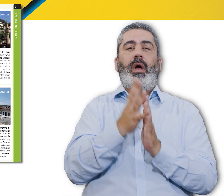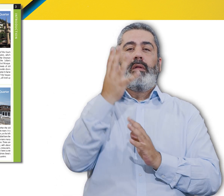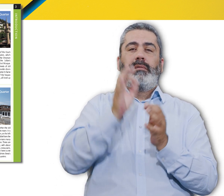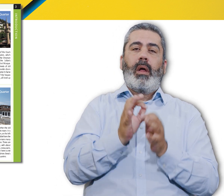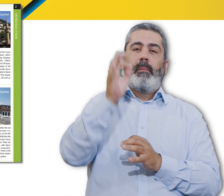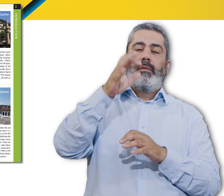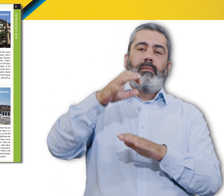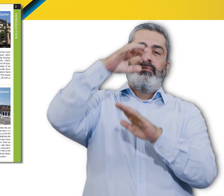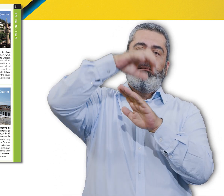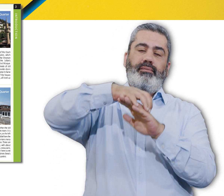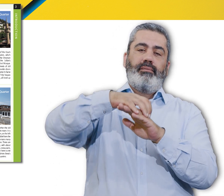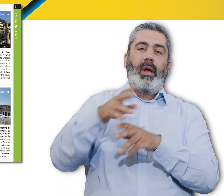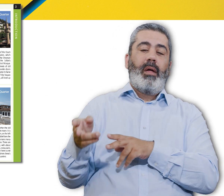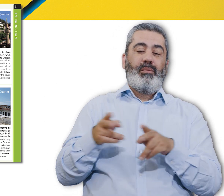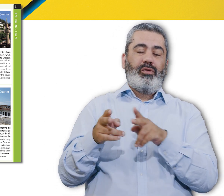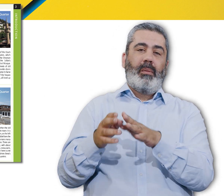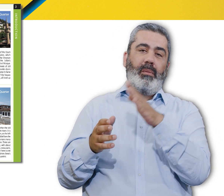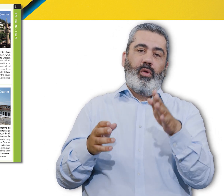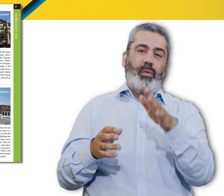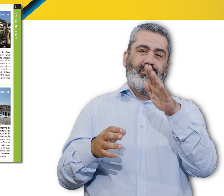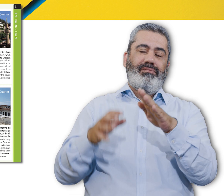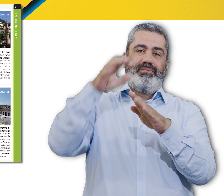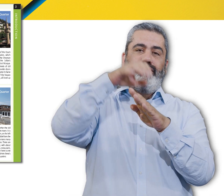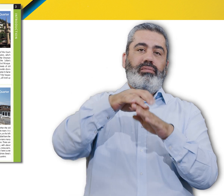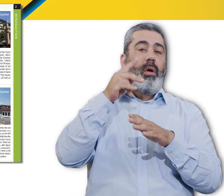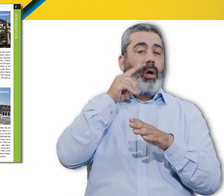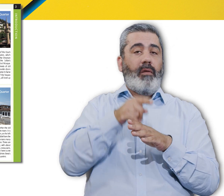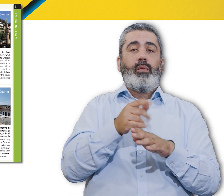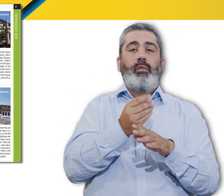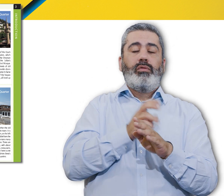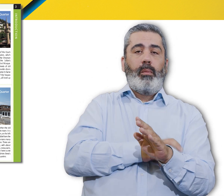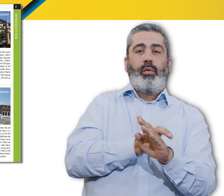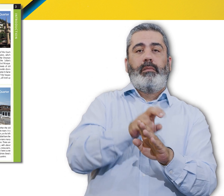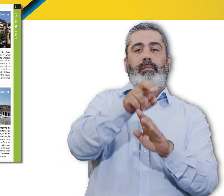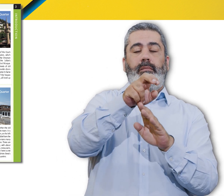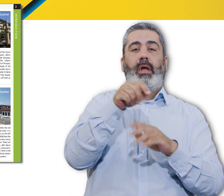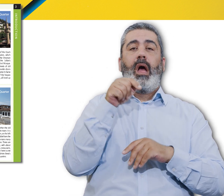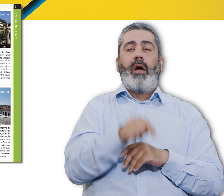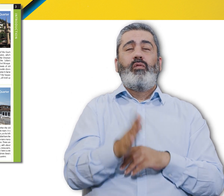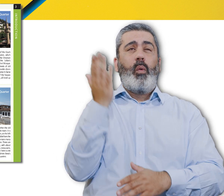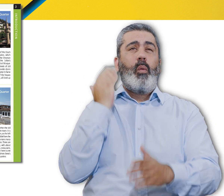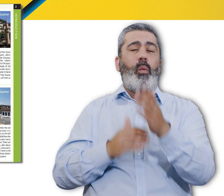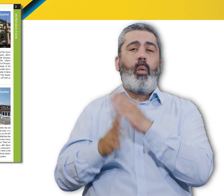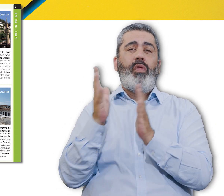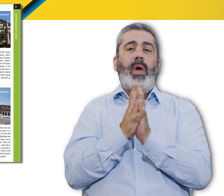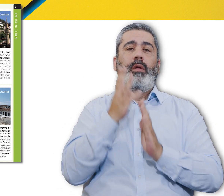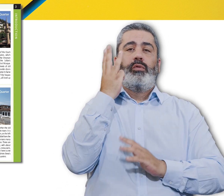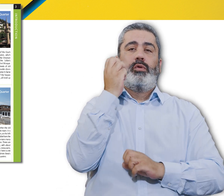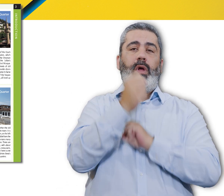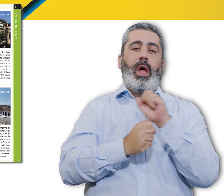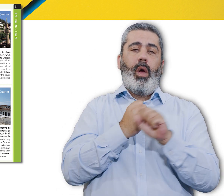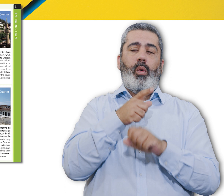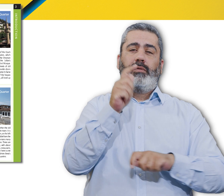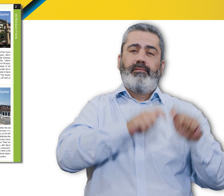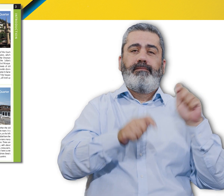mainly accessible from the south. It dates from the 13th century and contains many Byzantine churches and Ottoman mosques. There